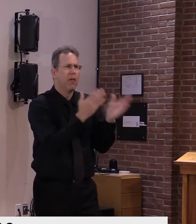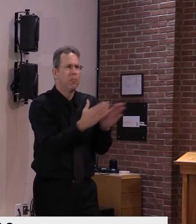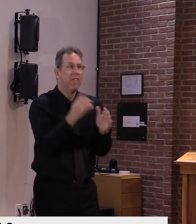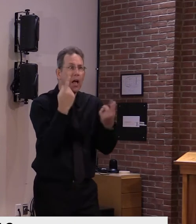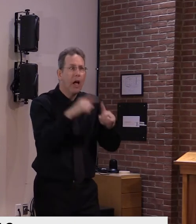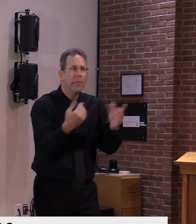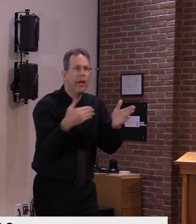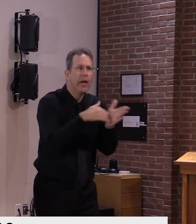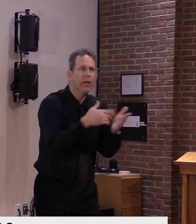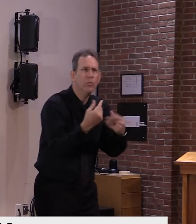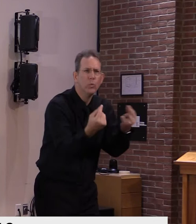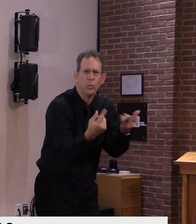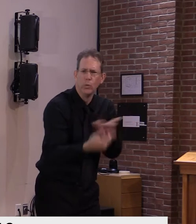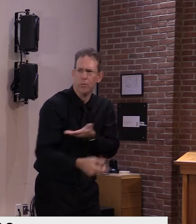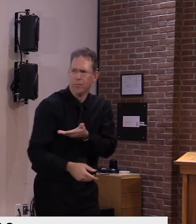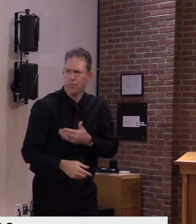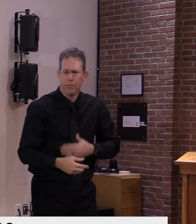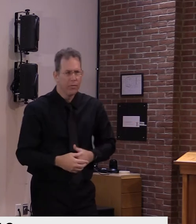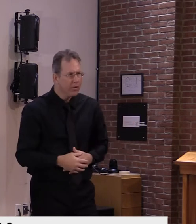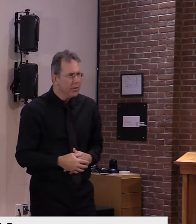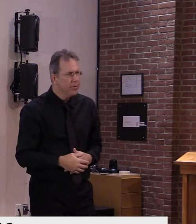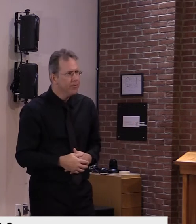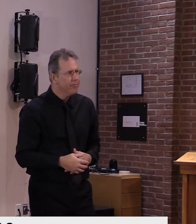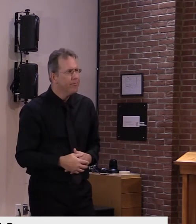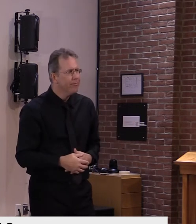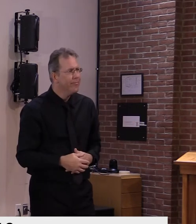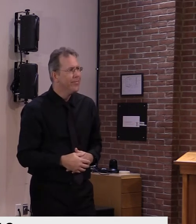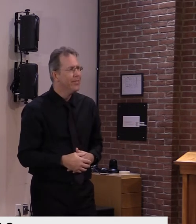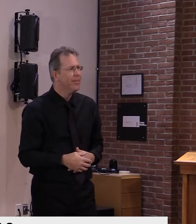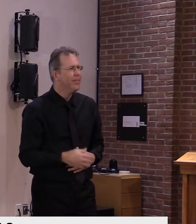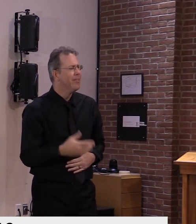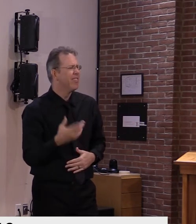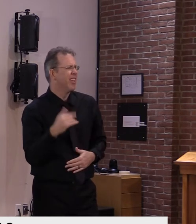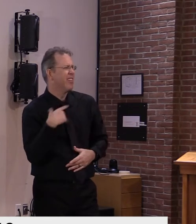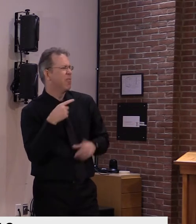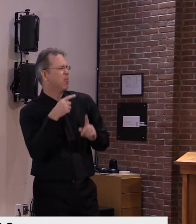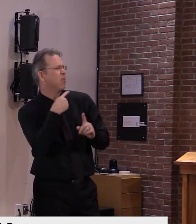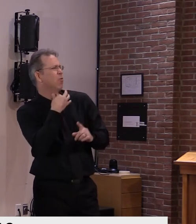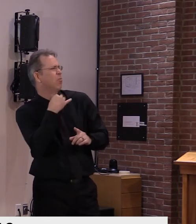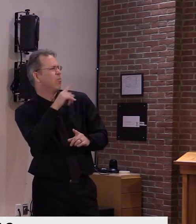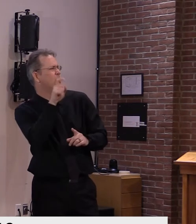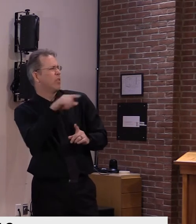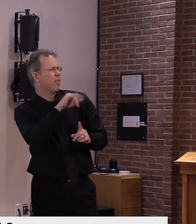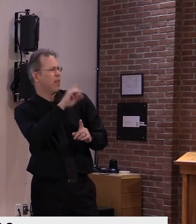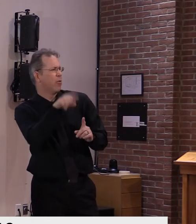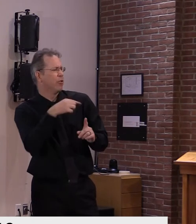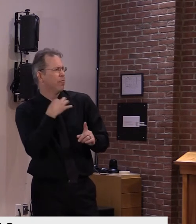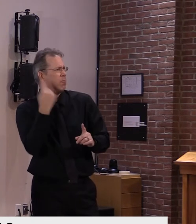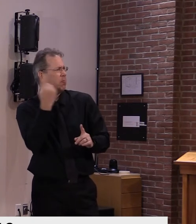put in place in anticipation of something that is almost certainly going to return?